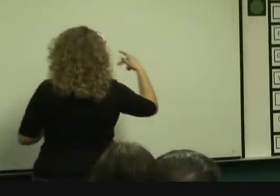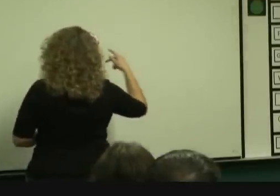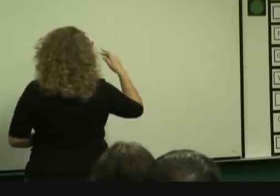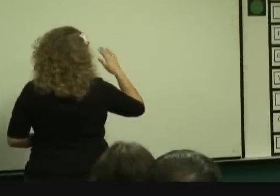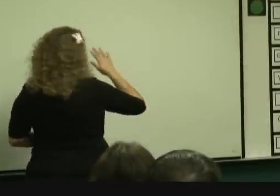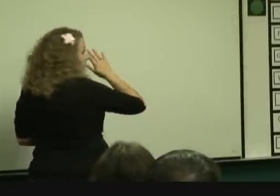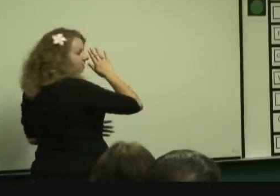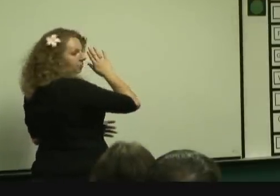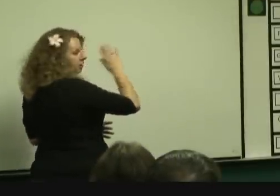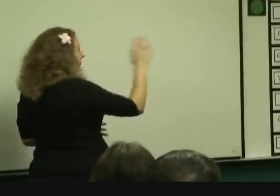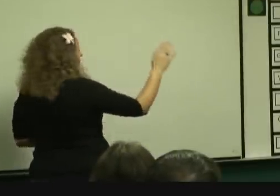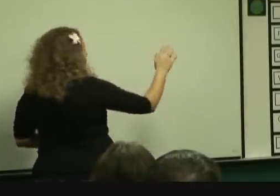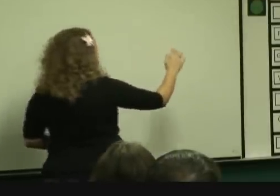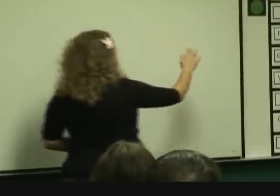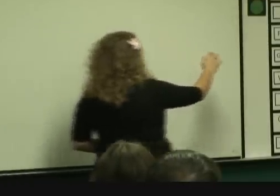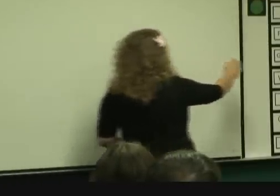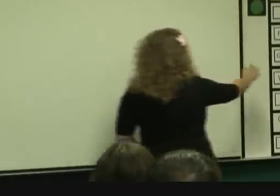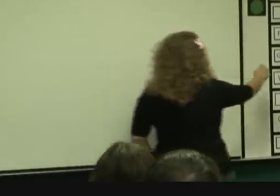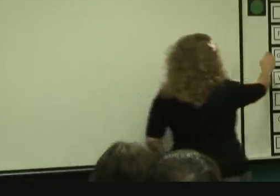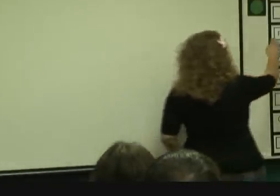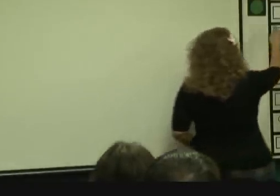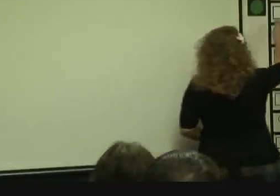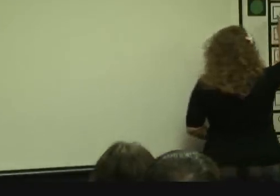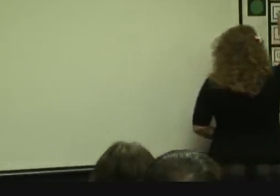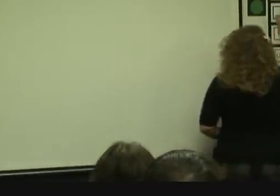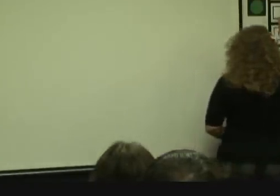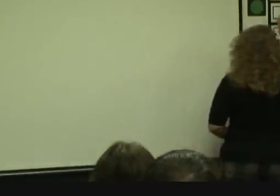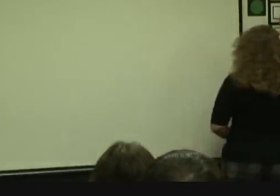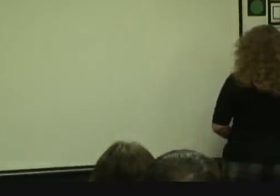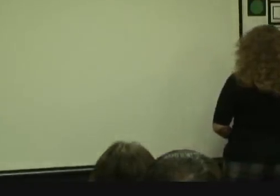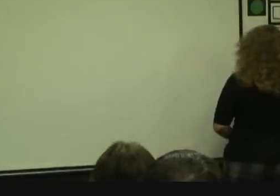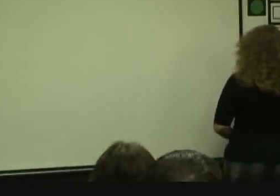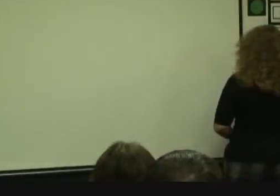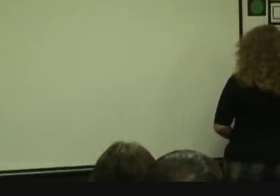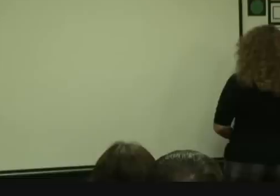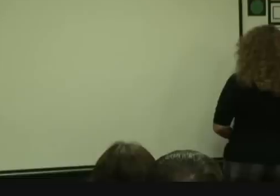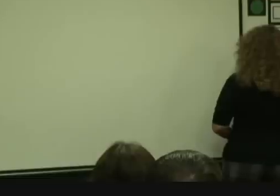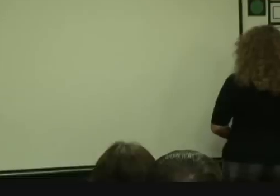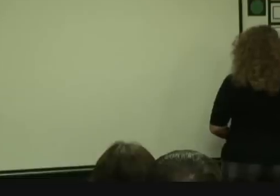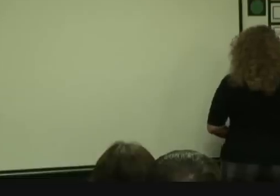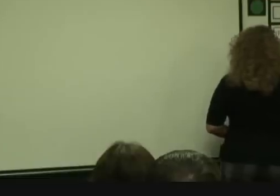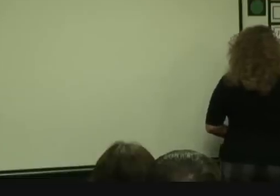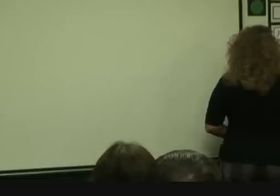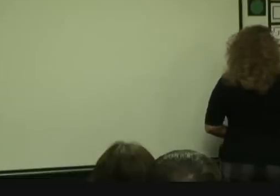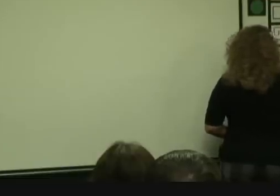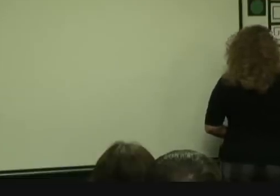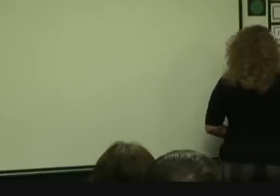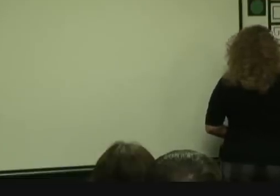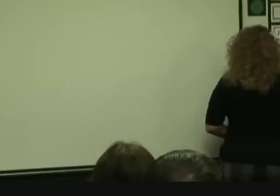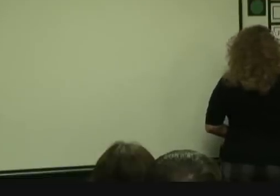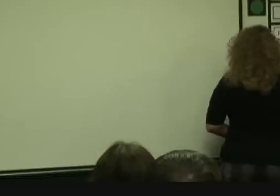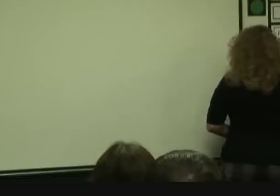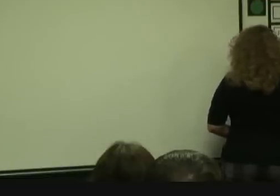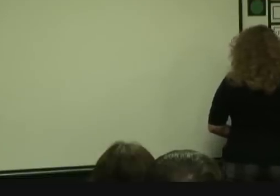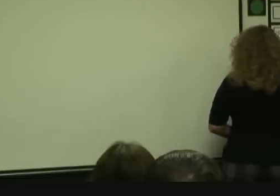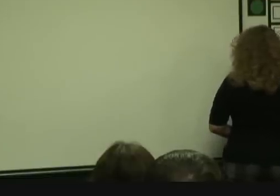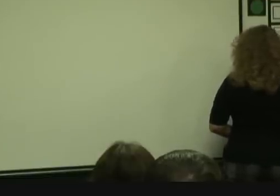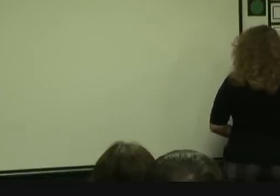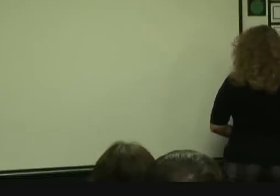be always the way you write. So just like you would have like this, it'd be M-A-T-H, but if you have like a double letter, you're going to do